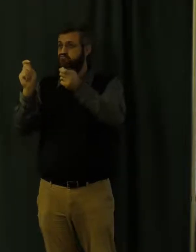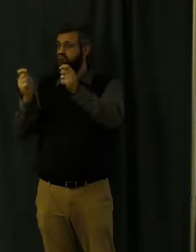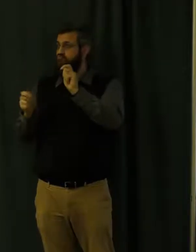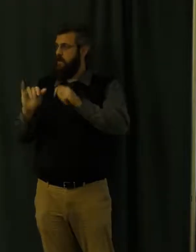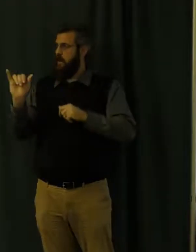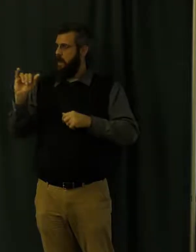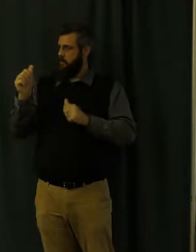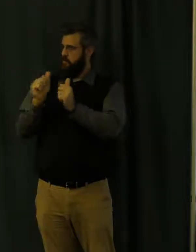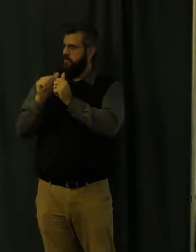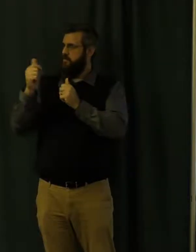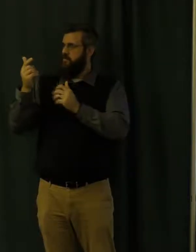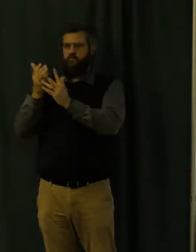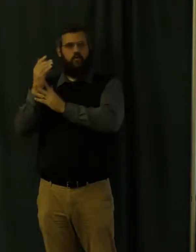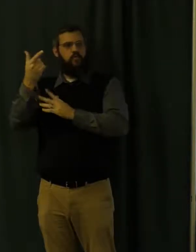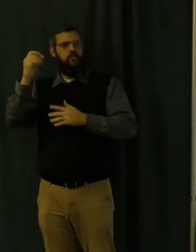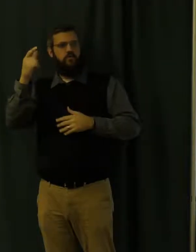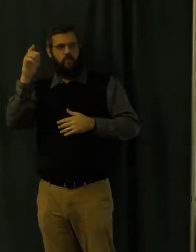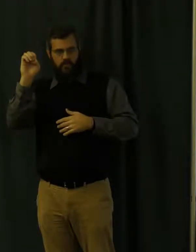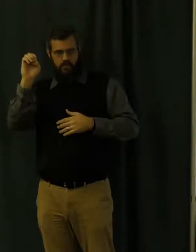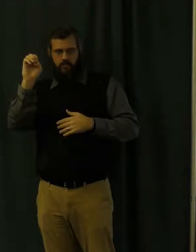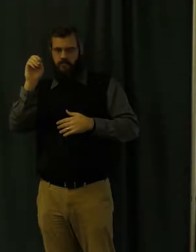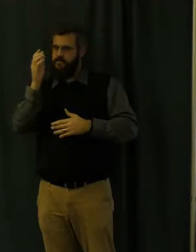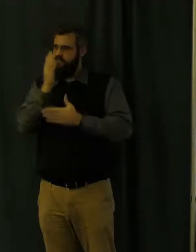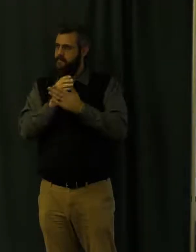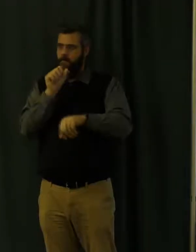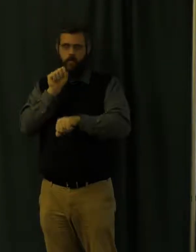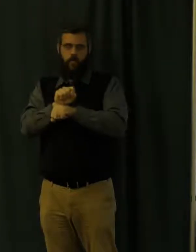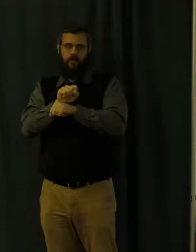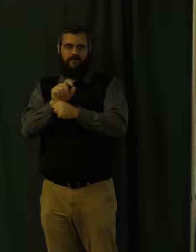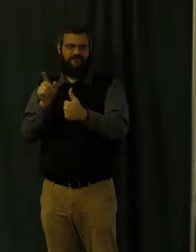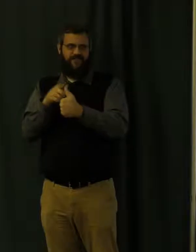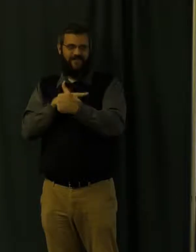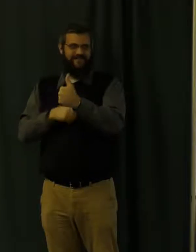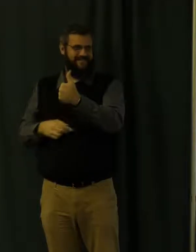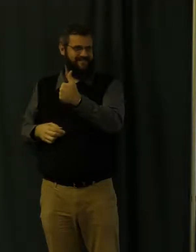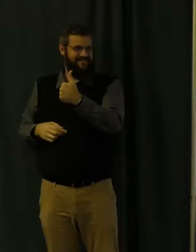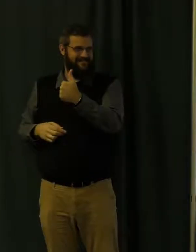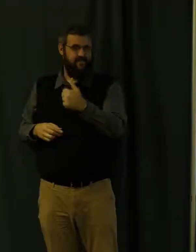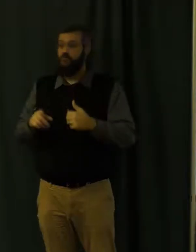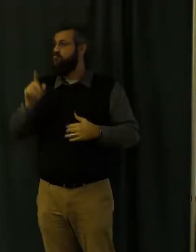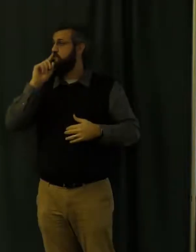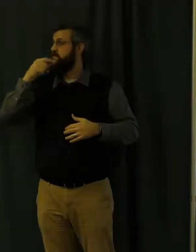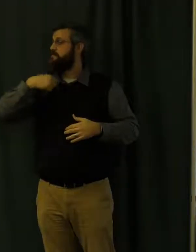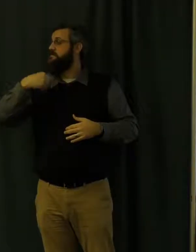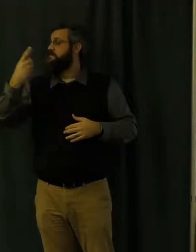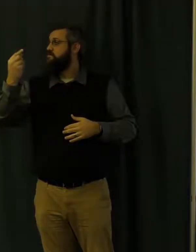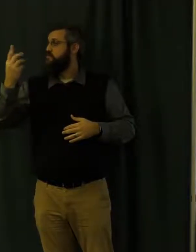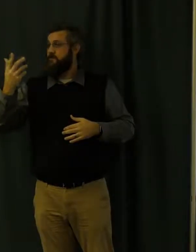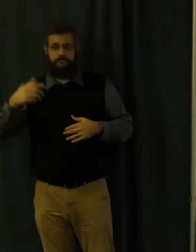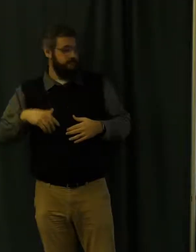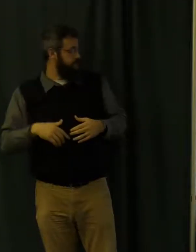Google products, okay? But there's a little bit of work that has to be done. So I'm actually going to